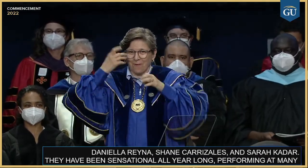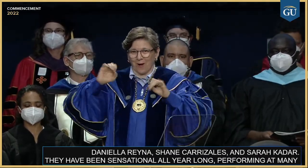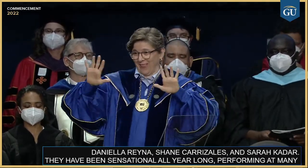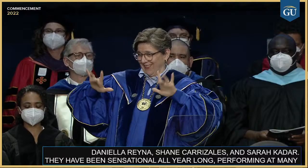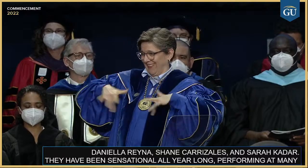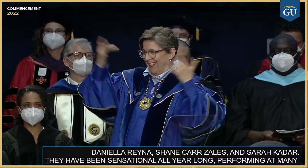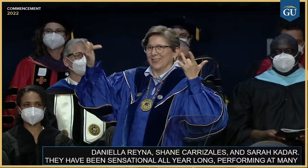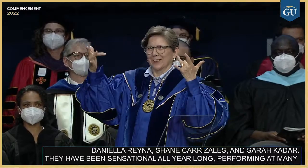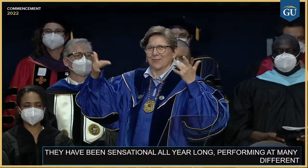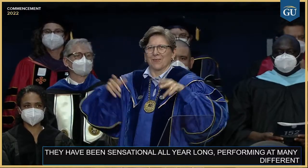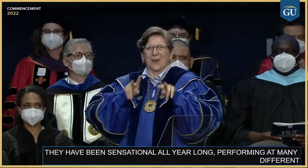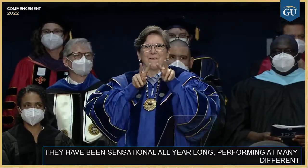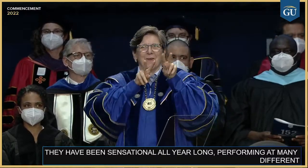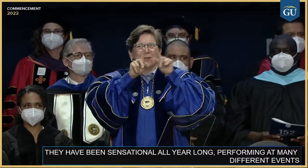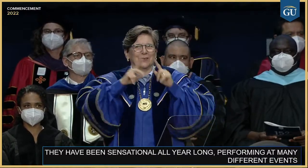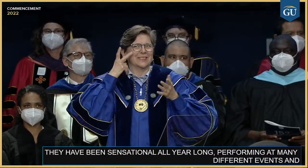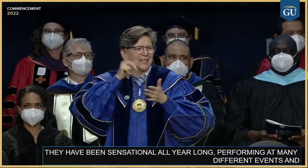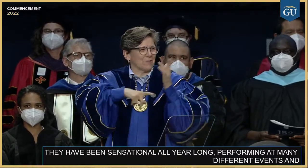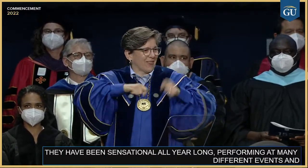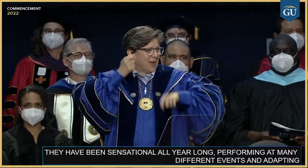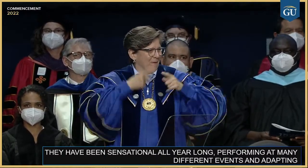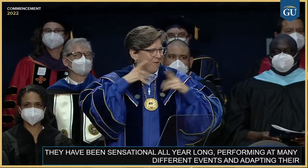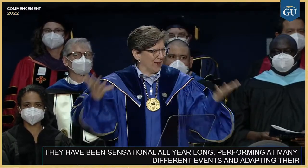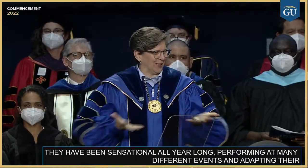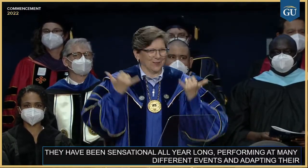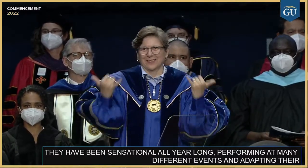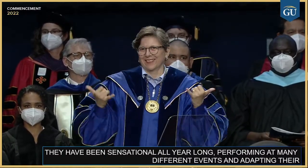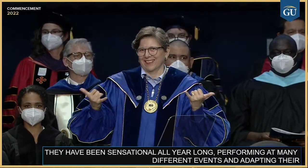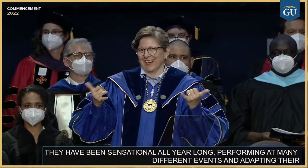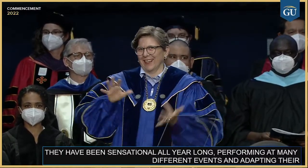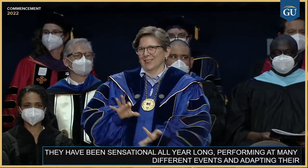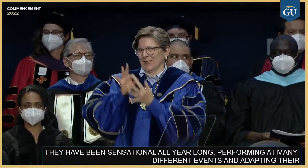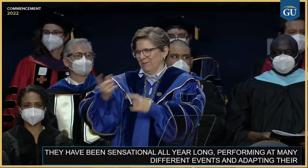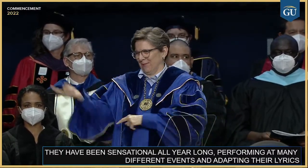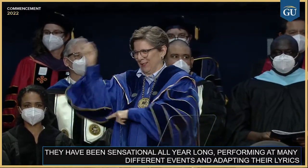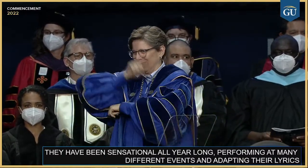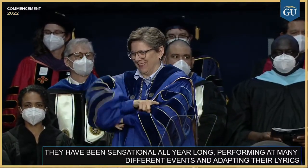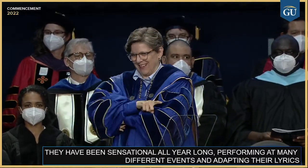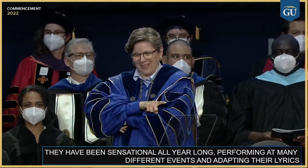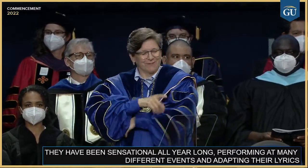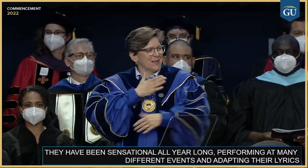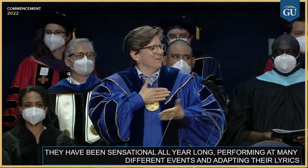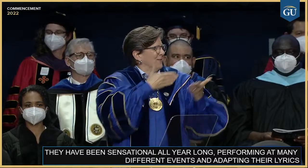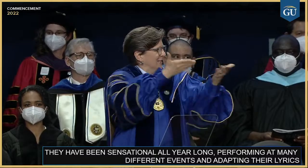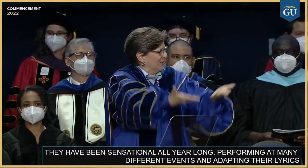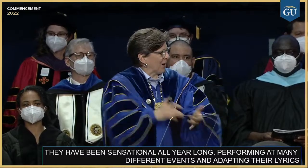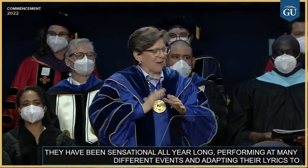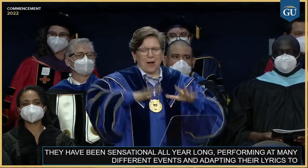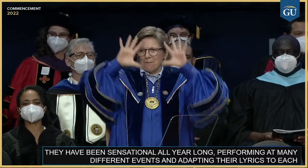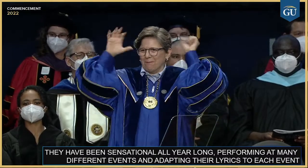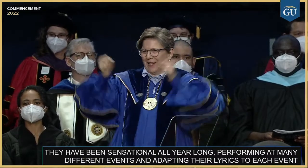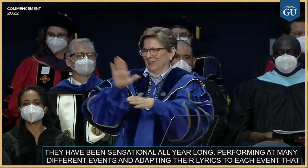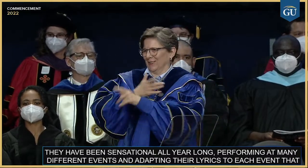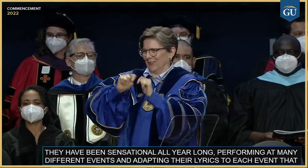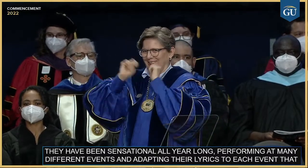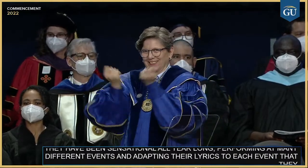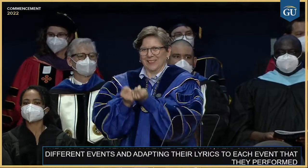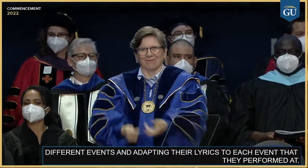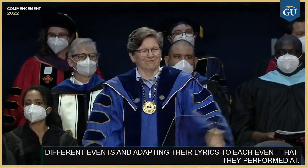event that they performed at. I'm looking forward to see what they have striked up for tonight, or for today, this special occasion. So please welcome the Bison Song team